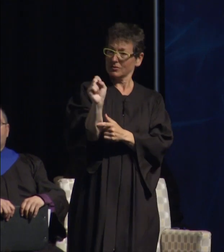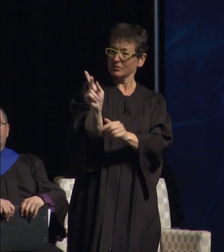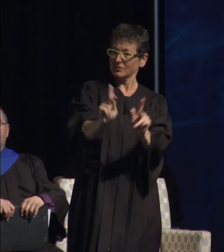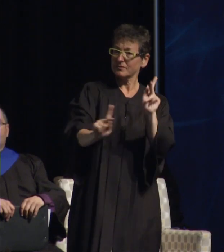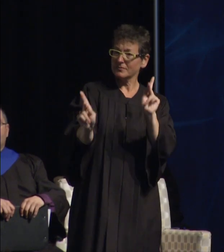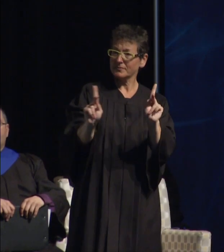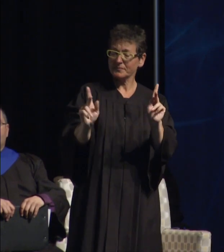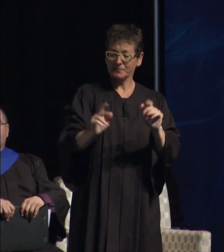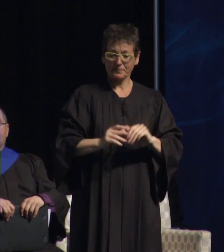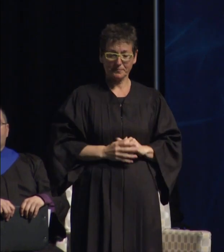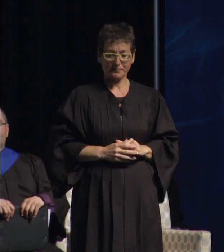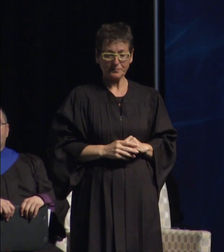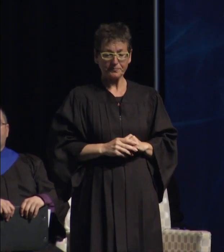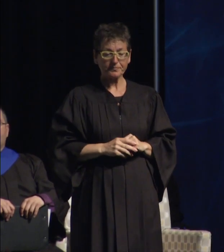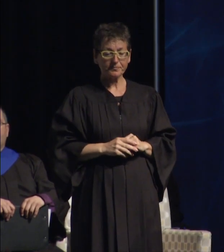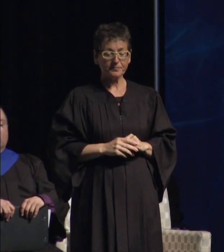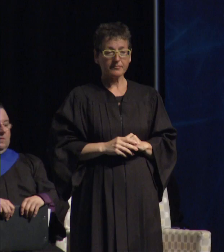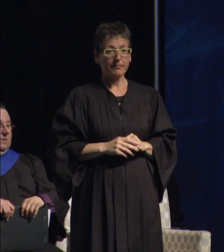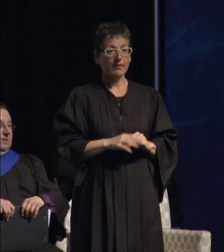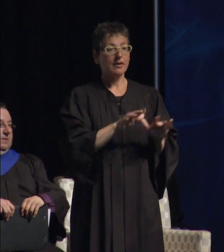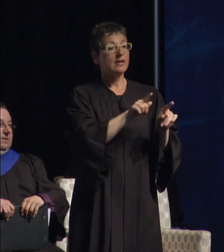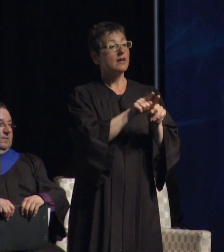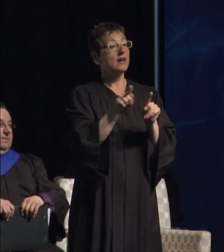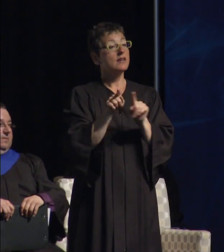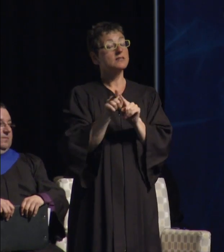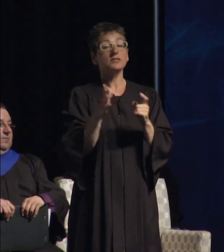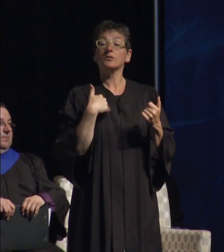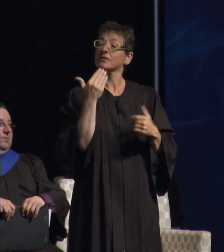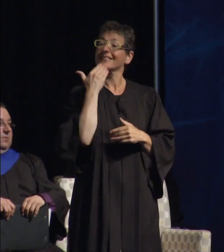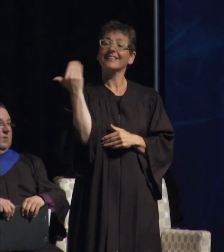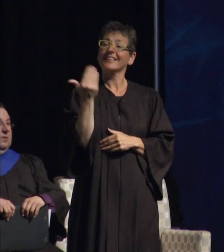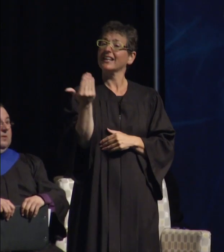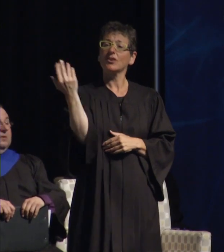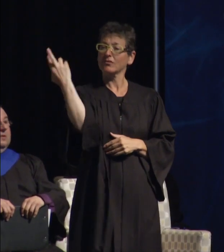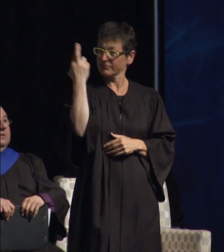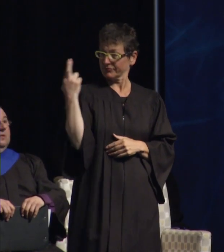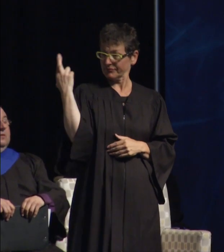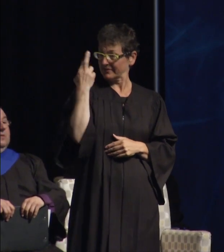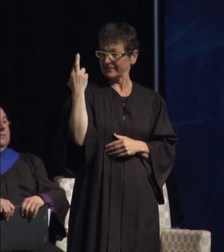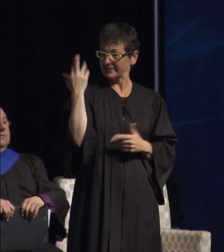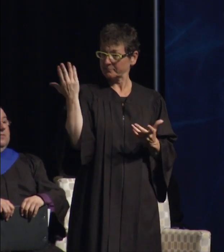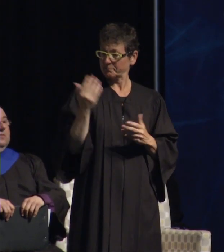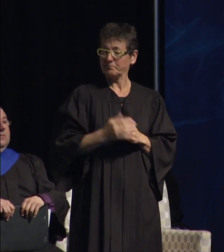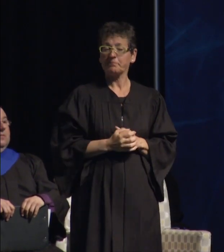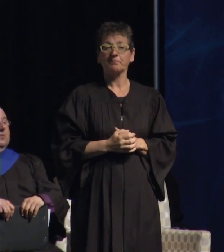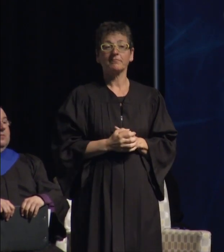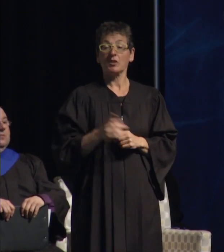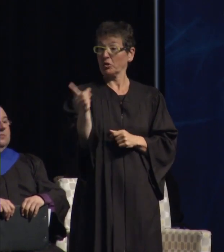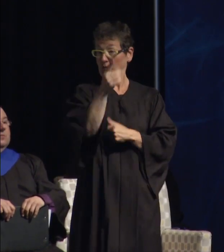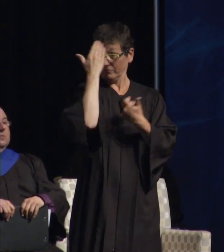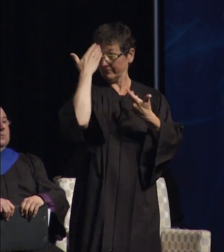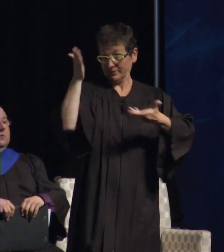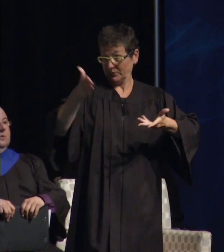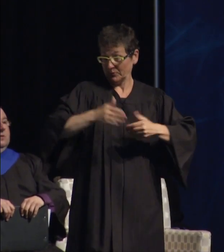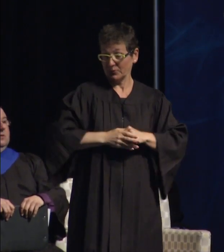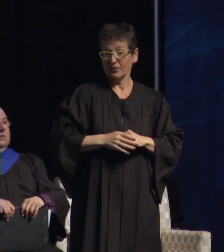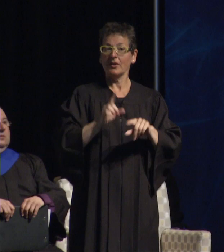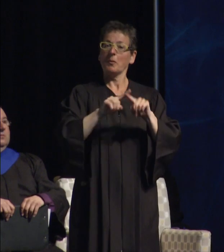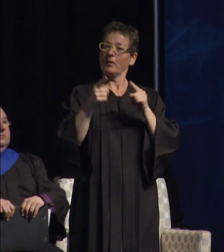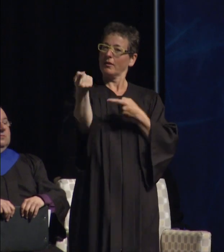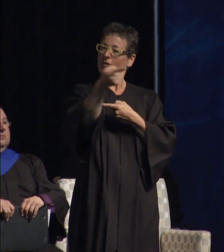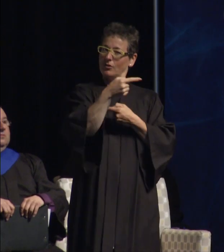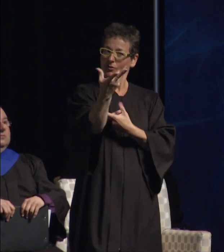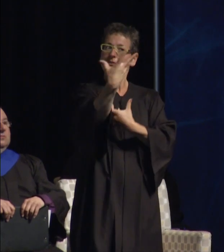Scotia. But I also want to thank you because unbeknownst to you, you were part of my journey